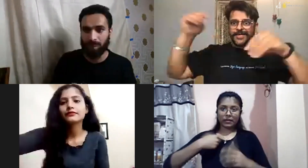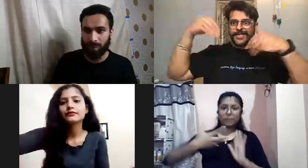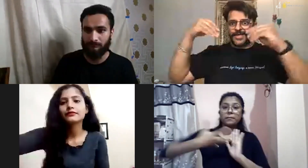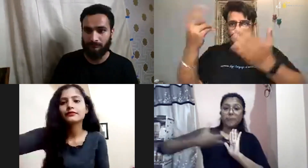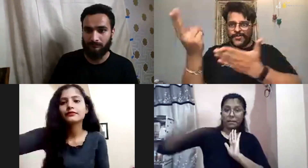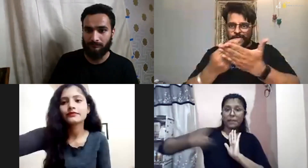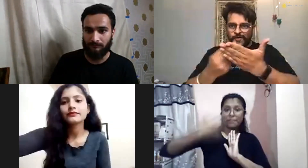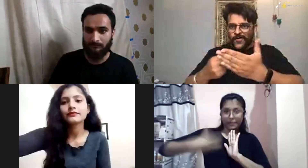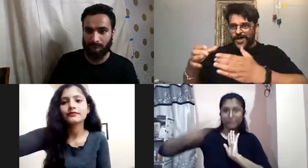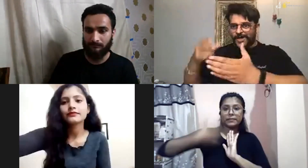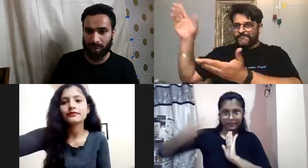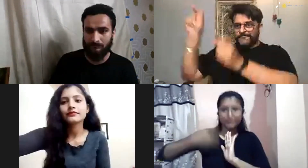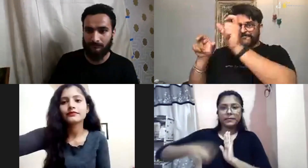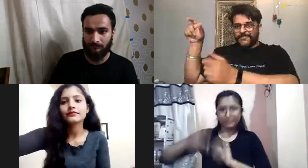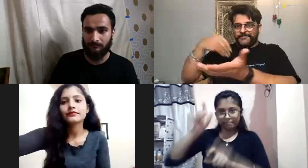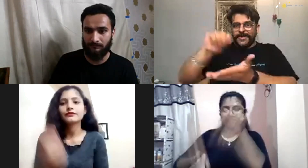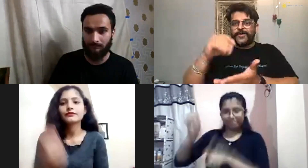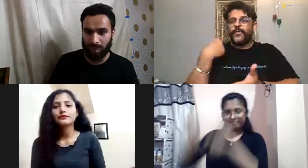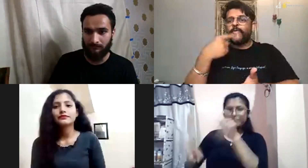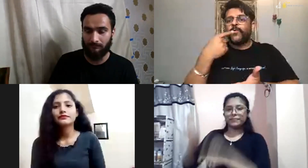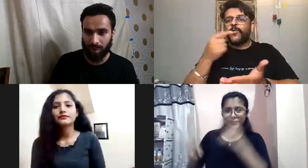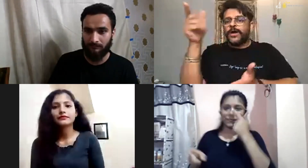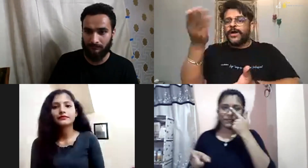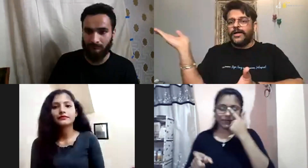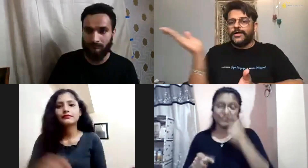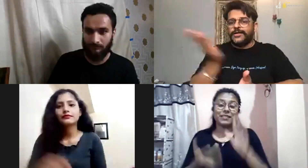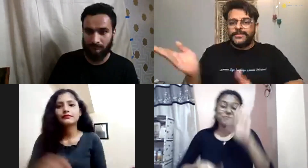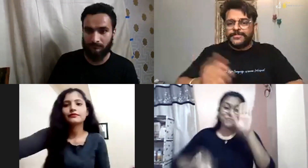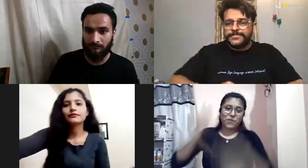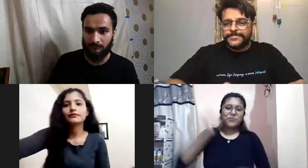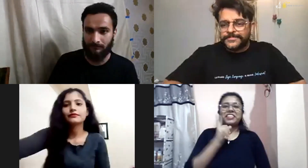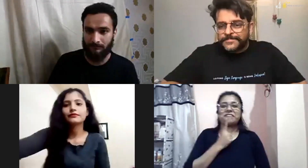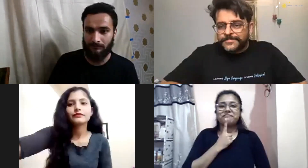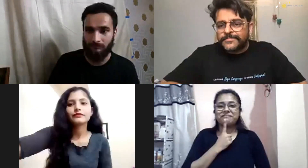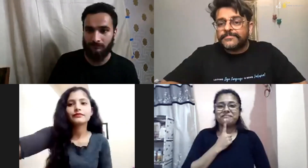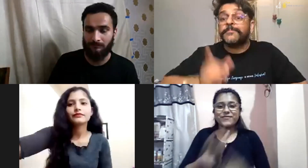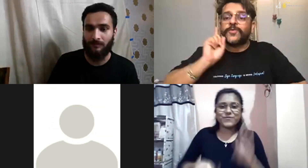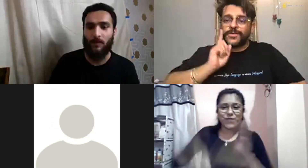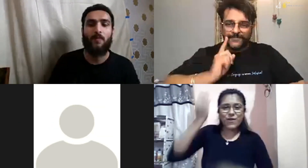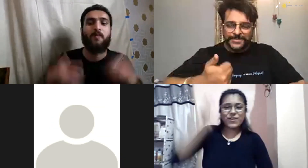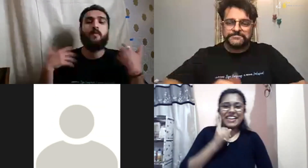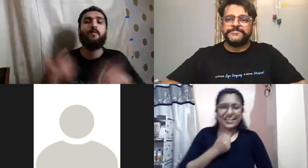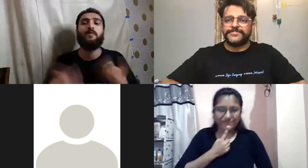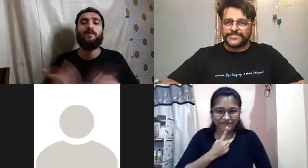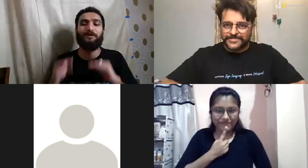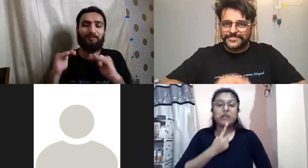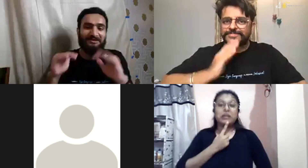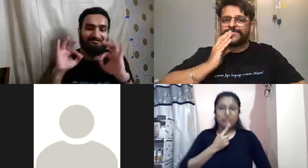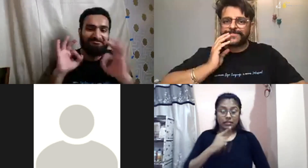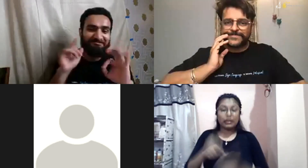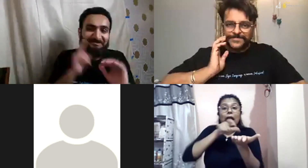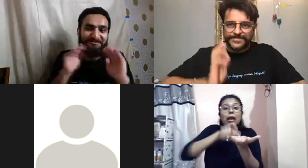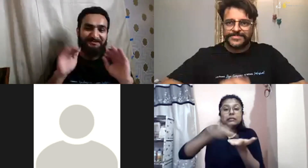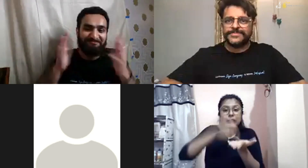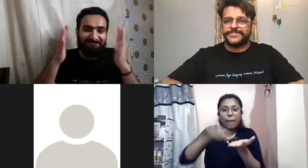mean for me, Nikita here? Yeah, people who are buying your stuff, are they more hearing or deaf? Oh, More deaf. than more